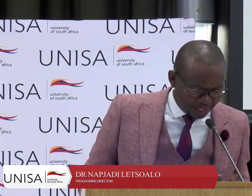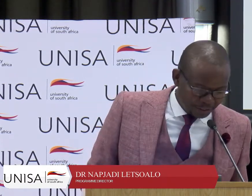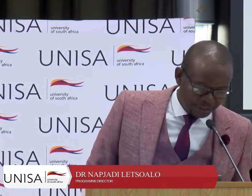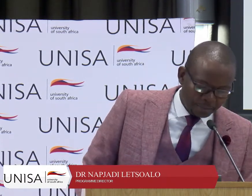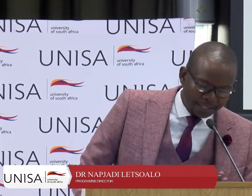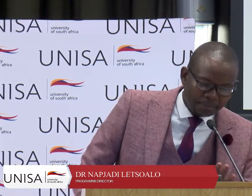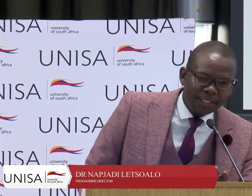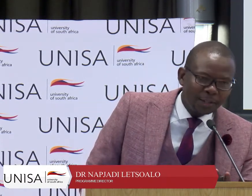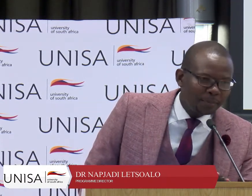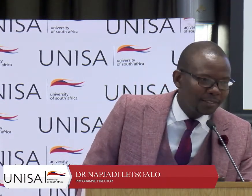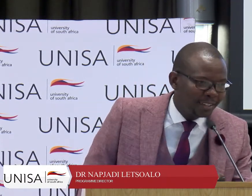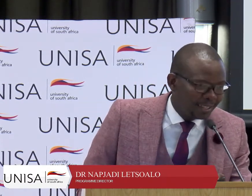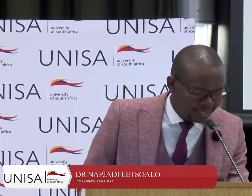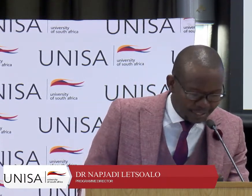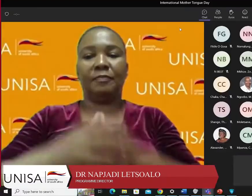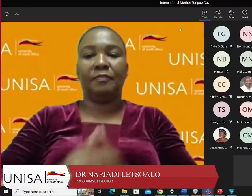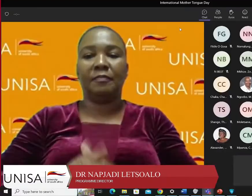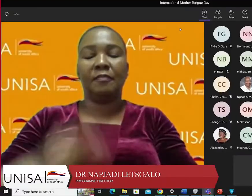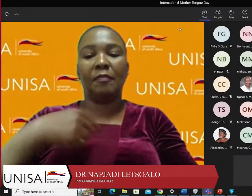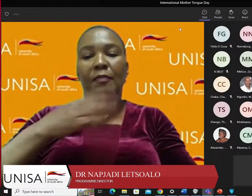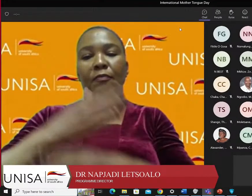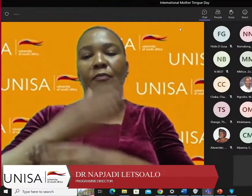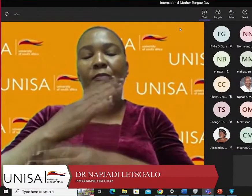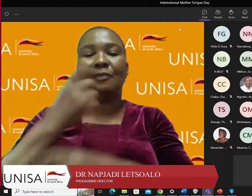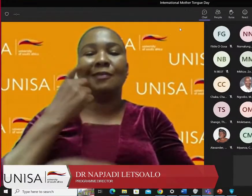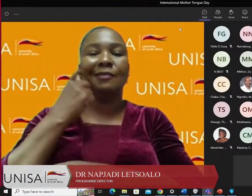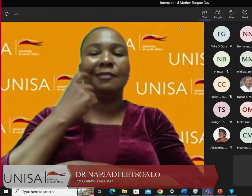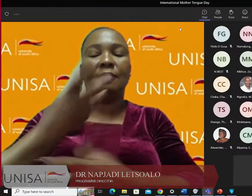Thank you very much. My job is very easy.